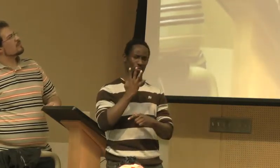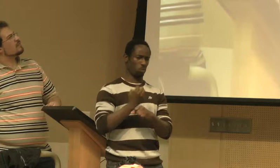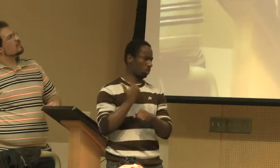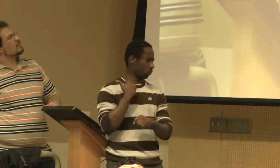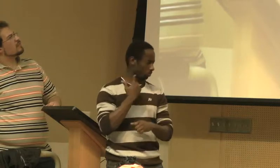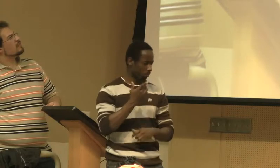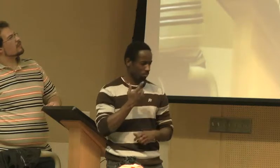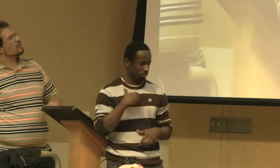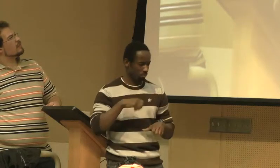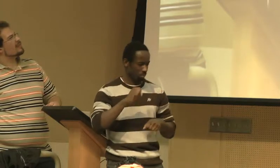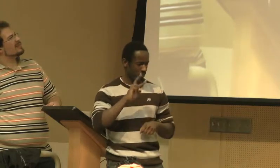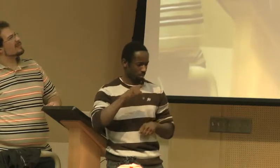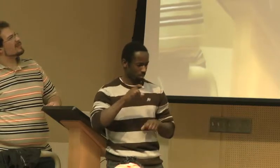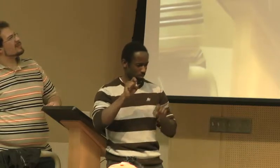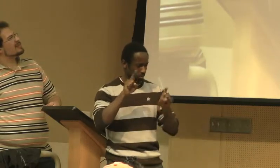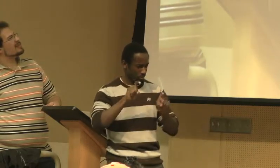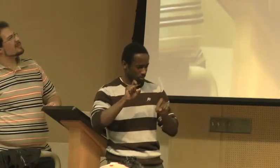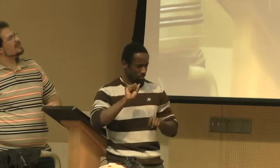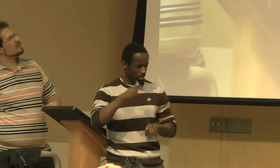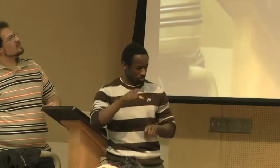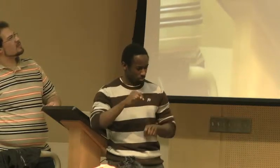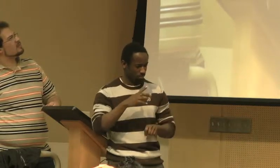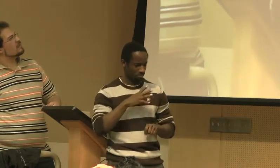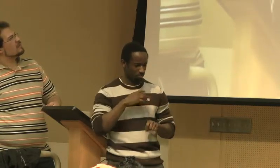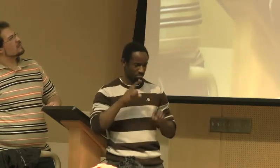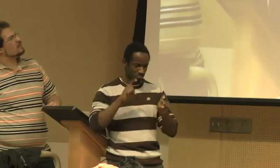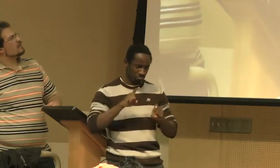I was in the FCC, I guess, about 3 or 4 years ago, and